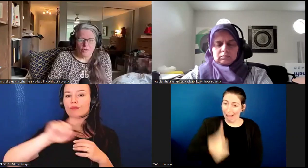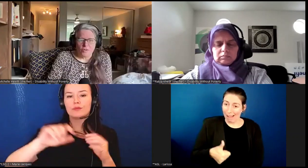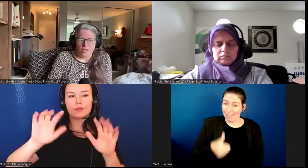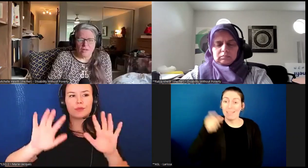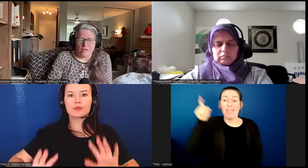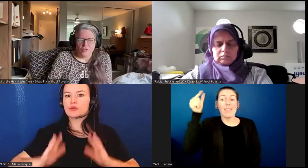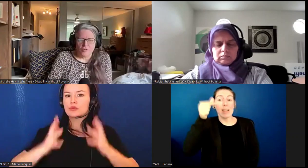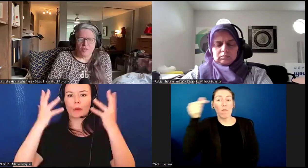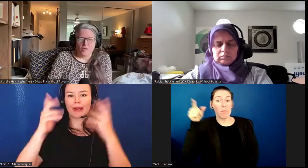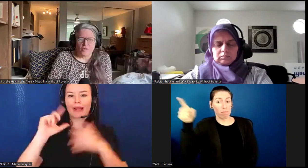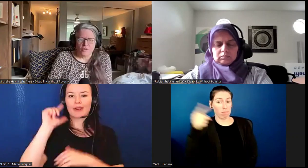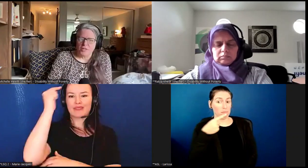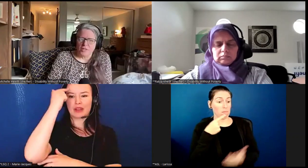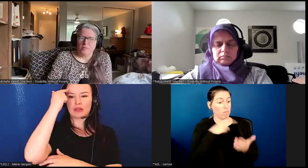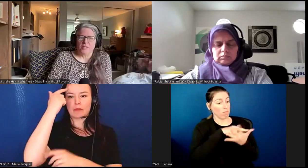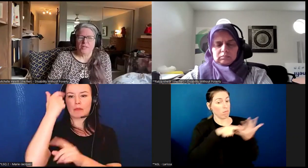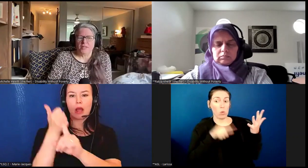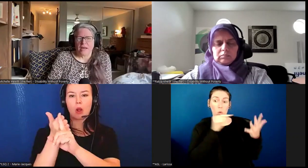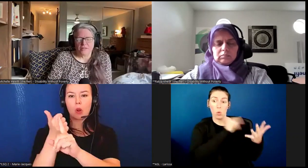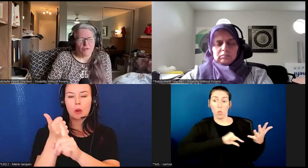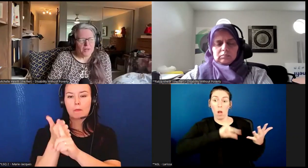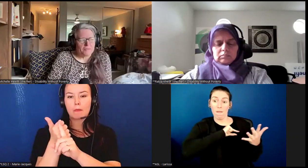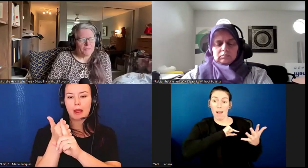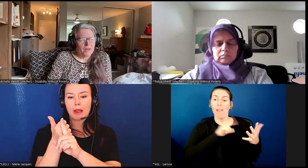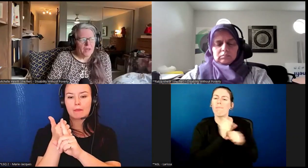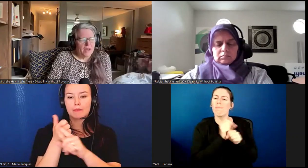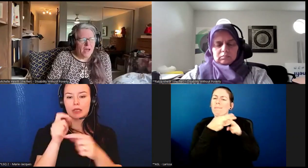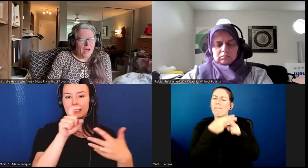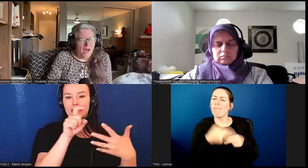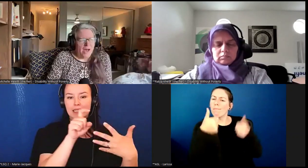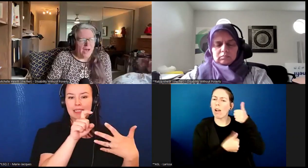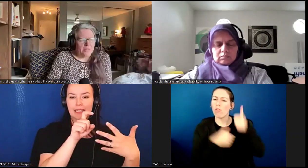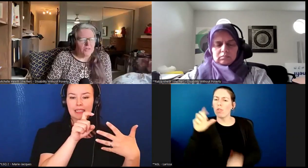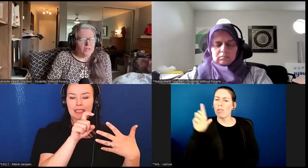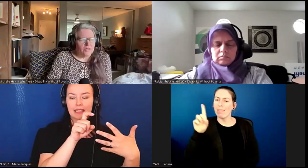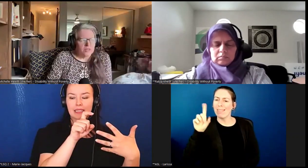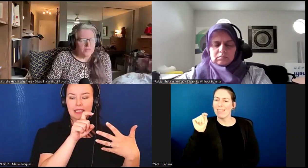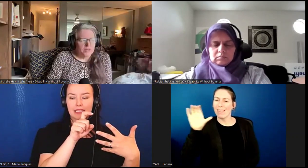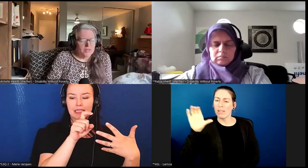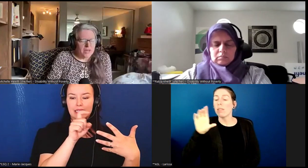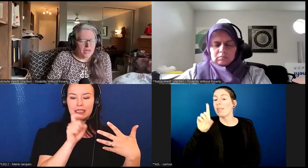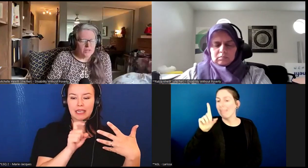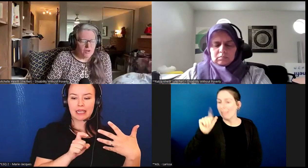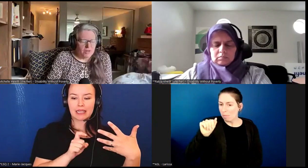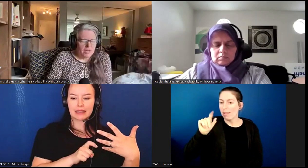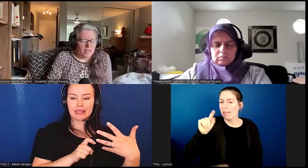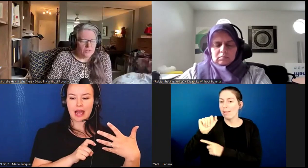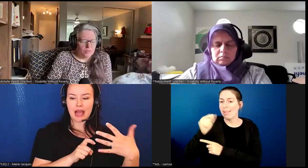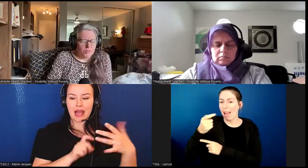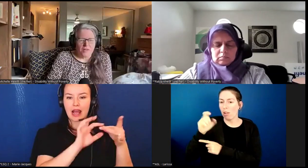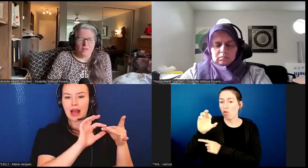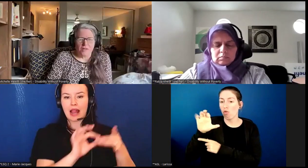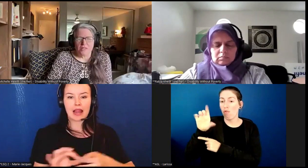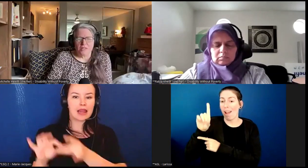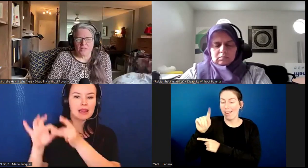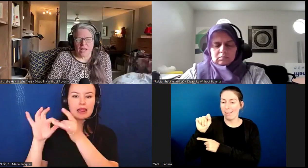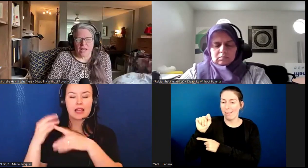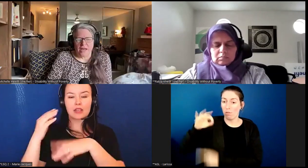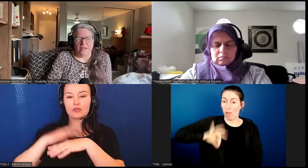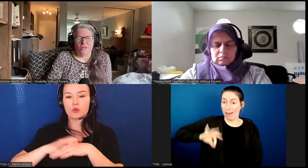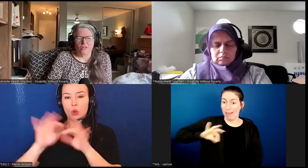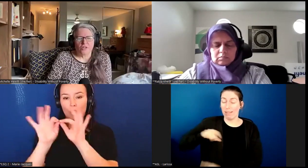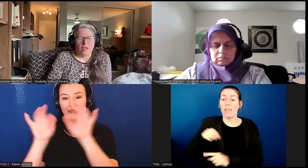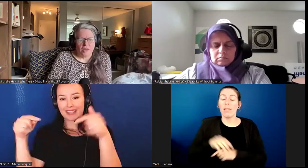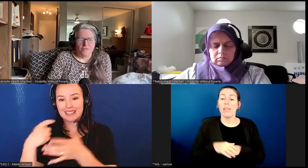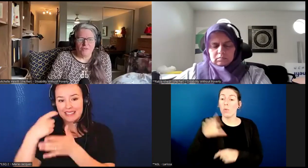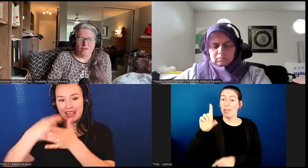were using is something called the disability tax credit. And the disability tax credit is something that is